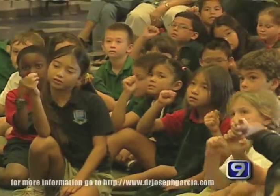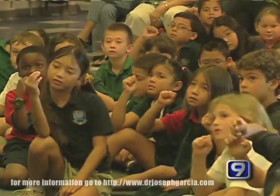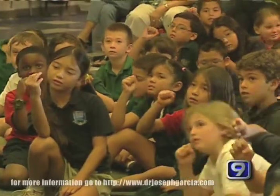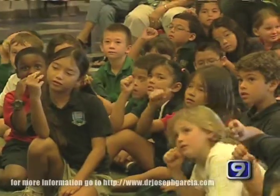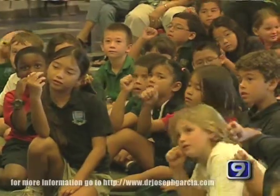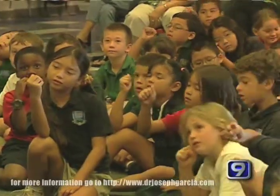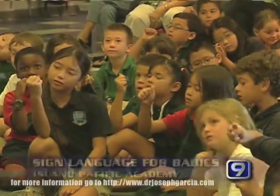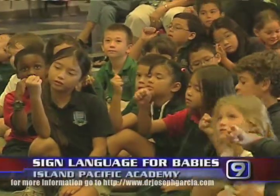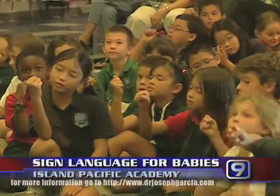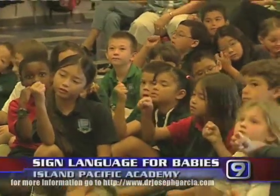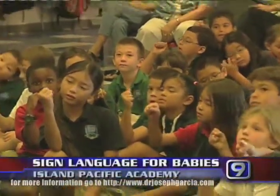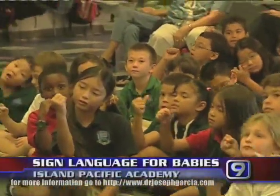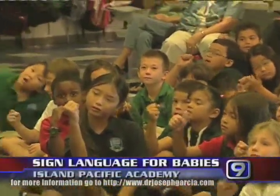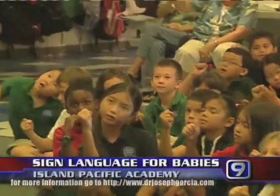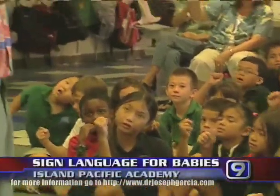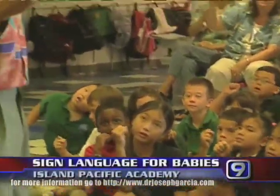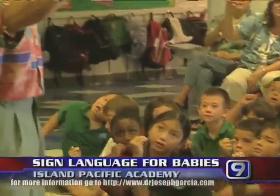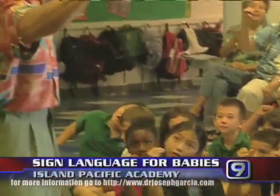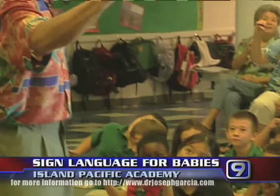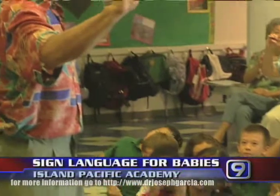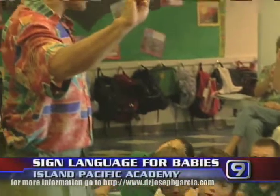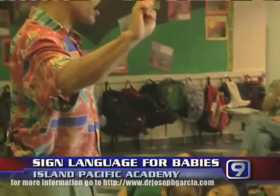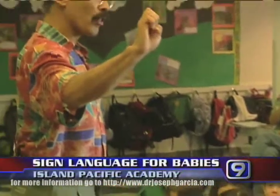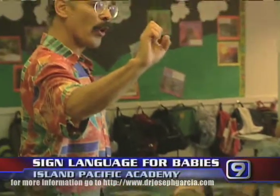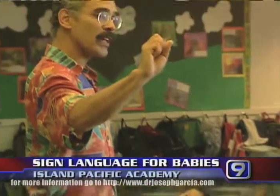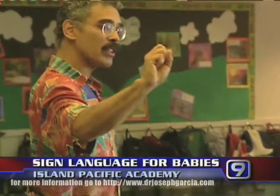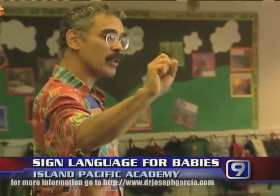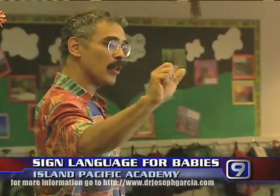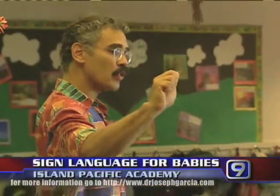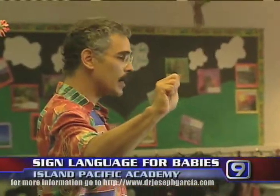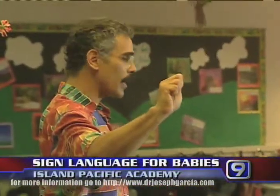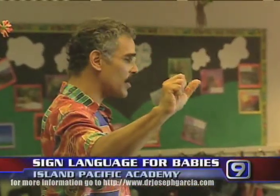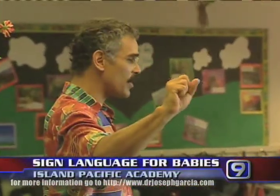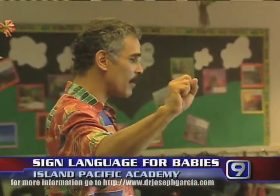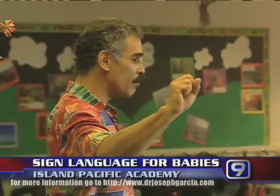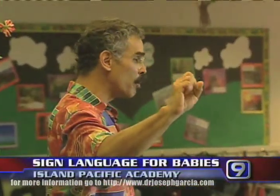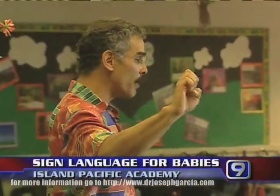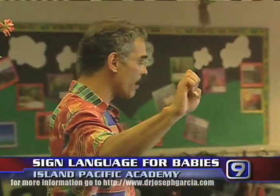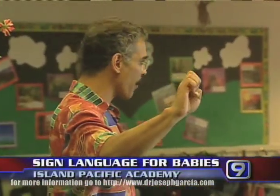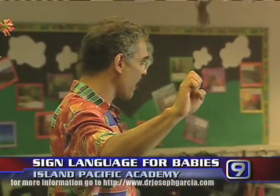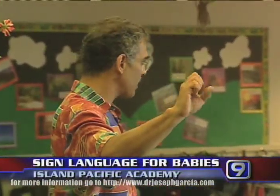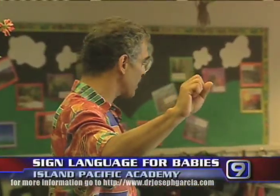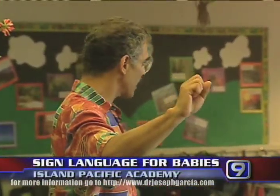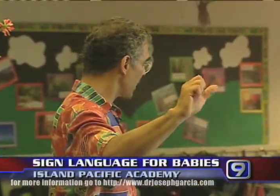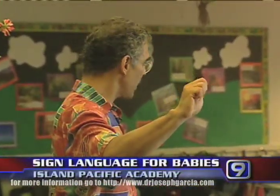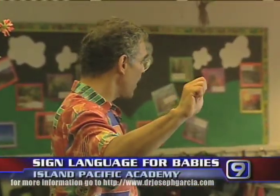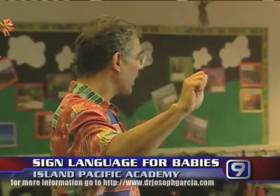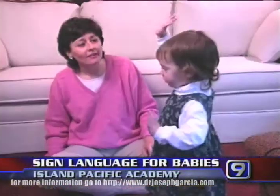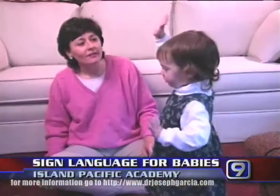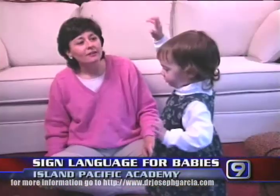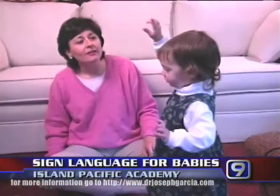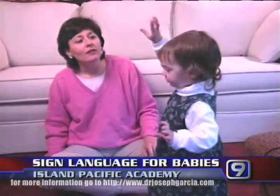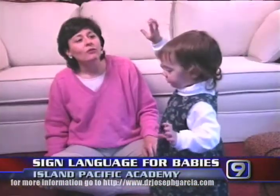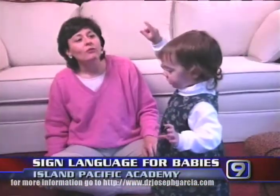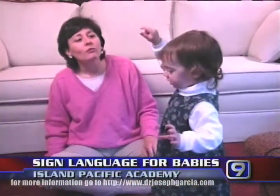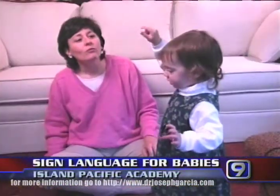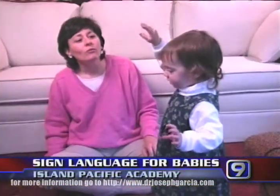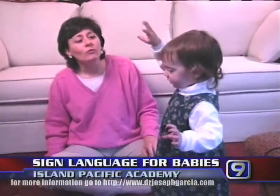Academy got a lesson in American Sign Language by the creator of the program Sign With Your Baby. Dr. Joseph Garcia says signing